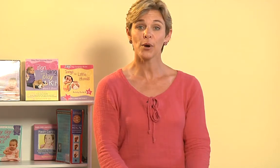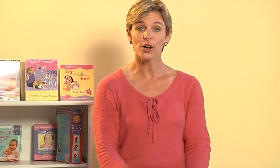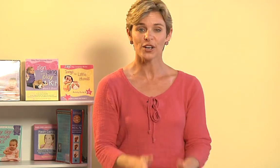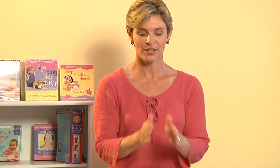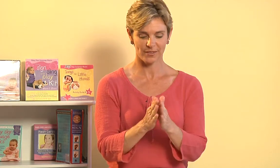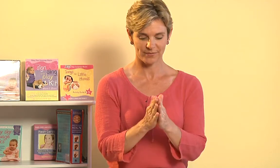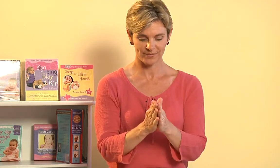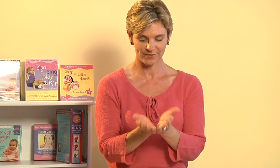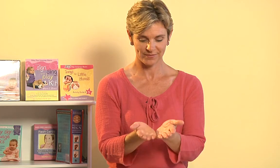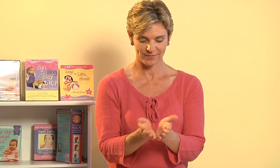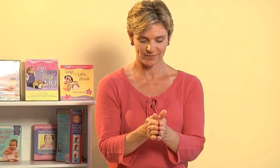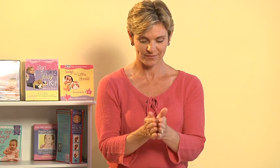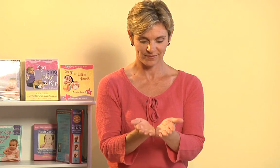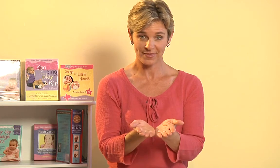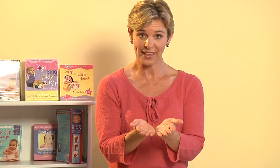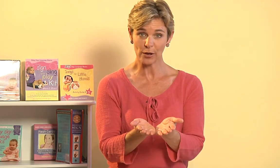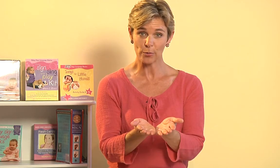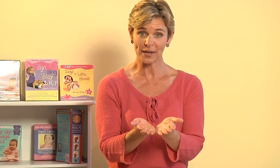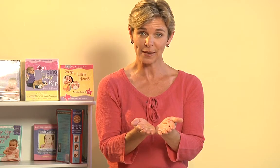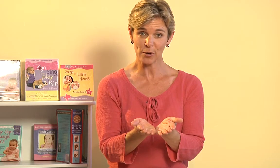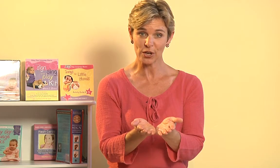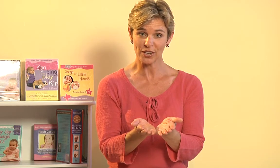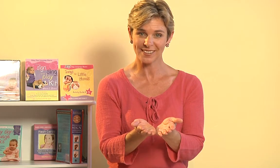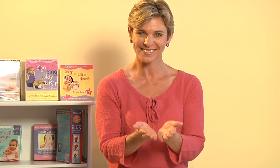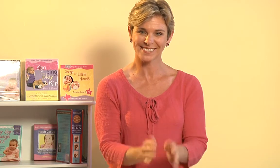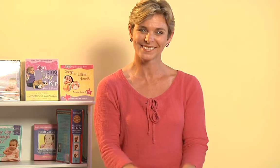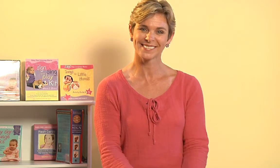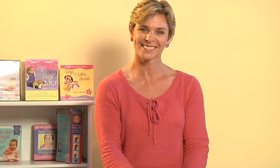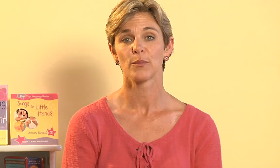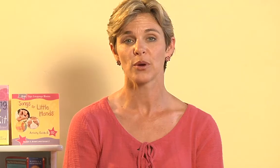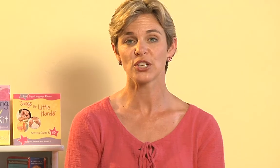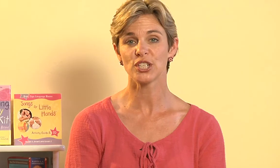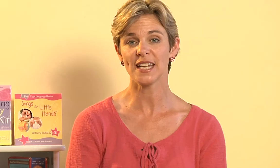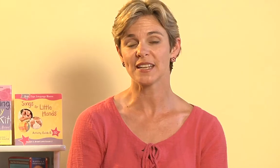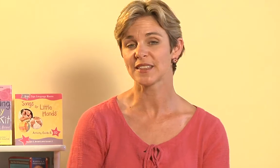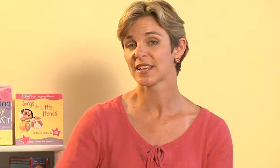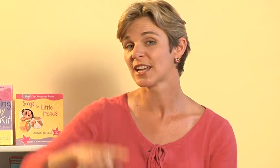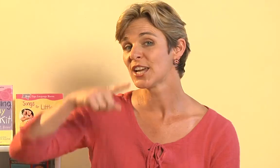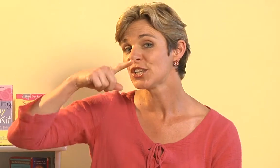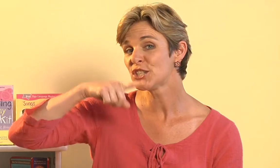Book, like opening a book. Brush teeth.